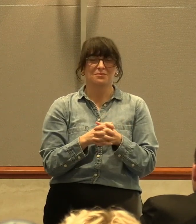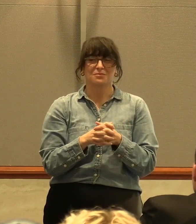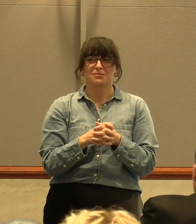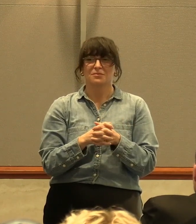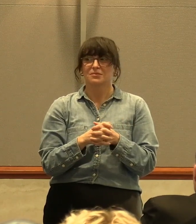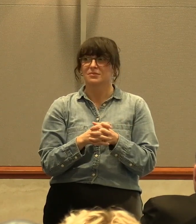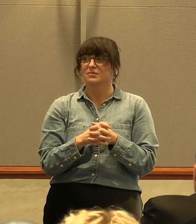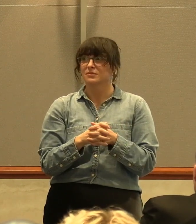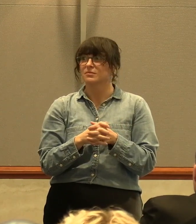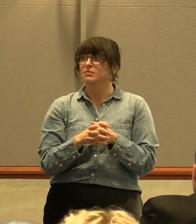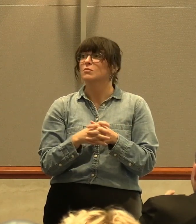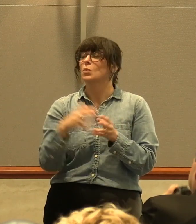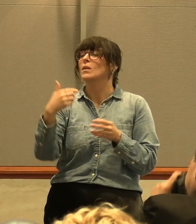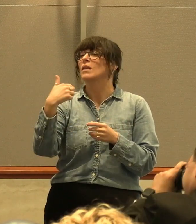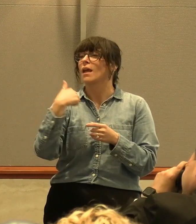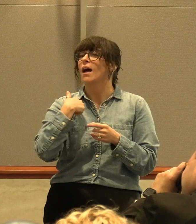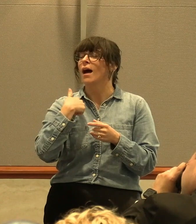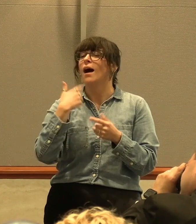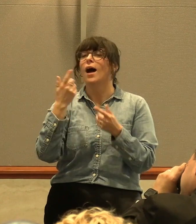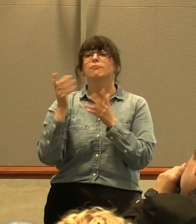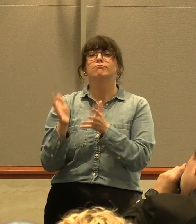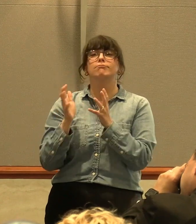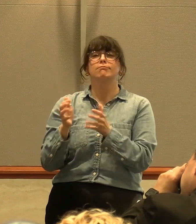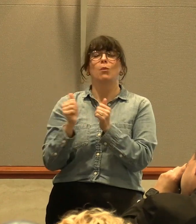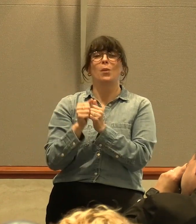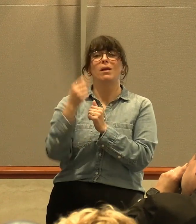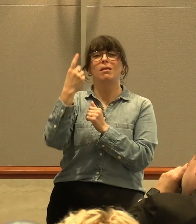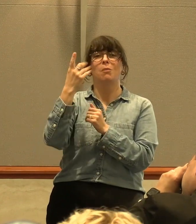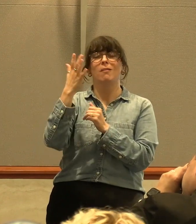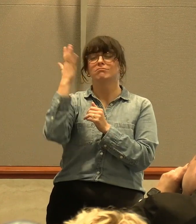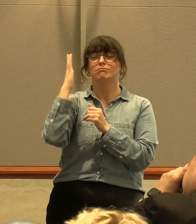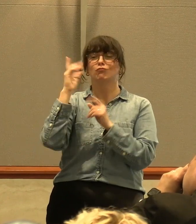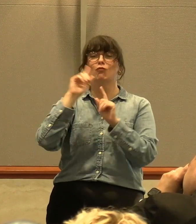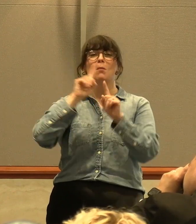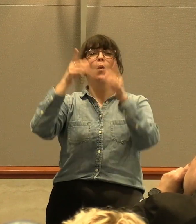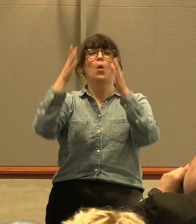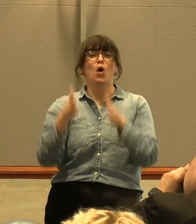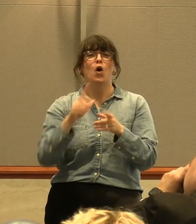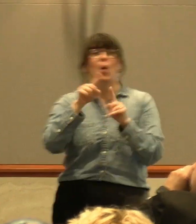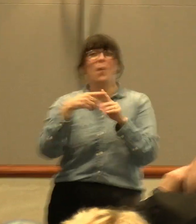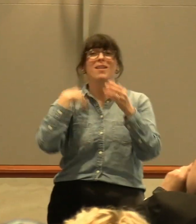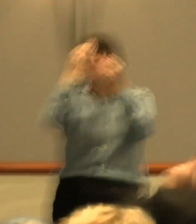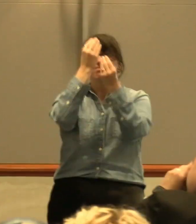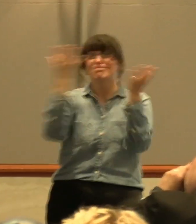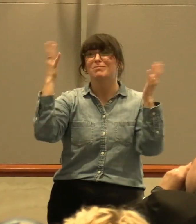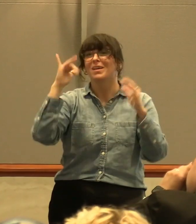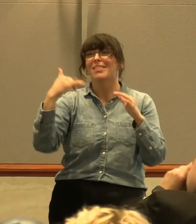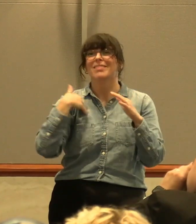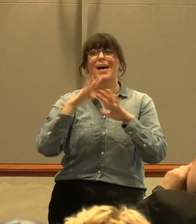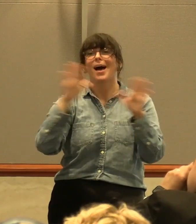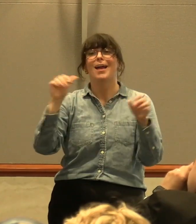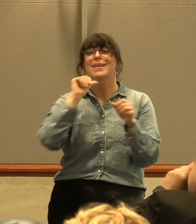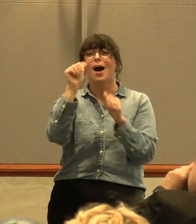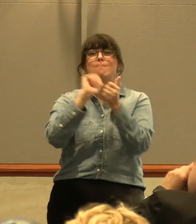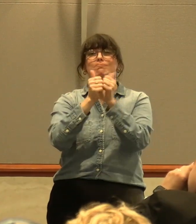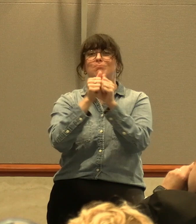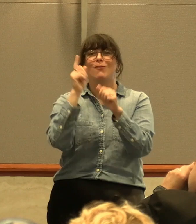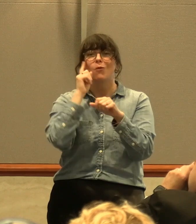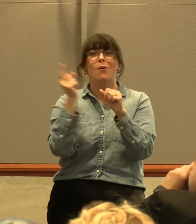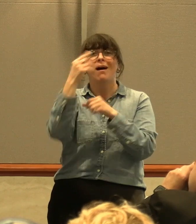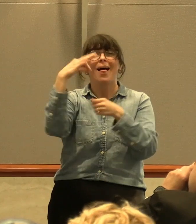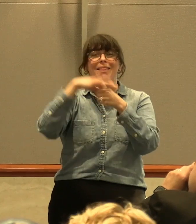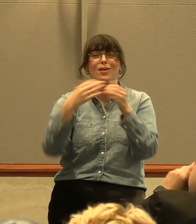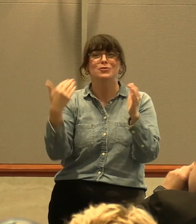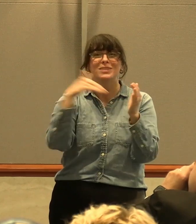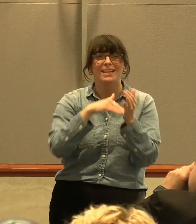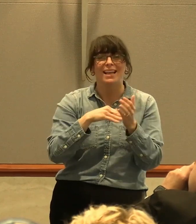So when I was having a conversation with a reporter when I made my announcement that I would not run for re-election, the